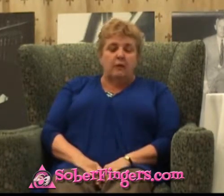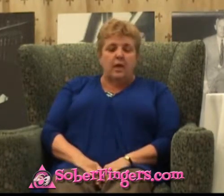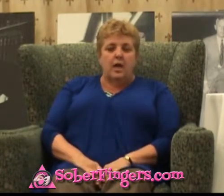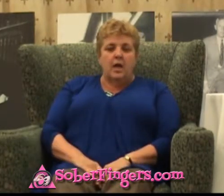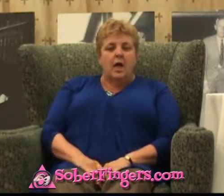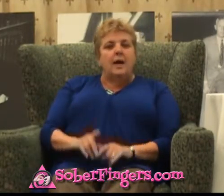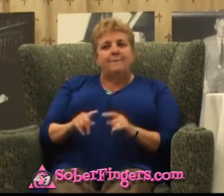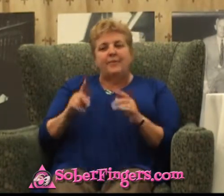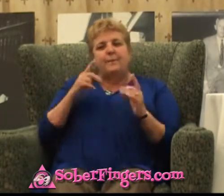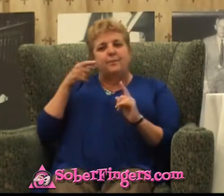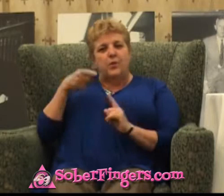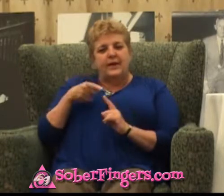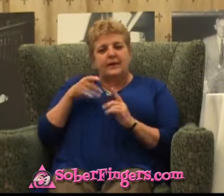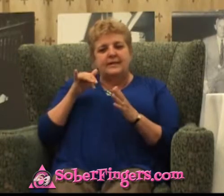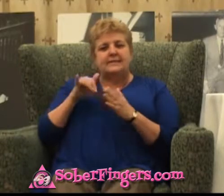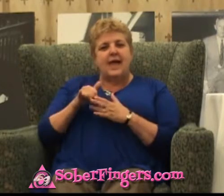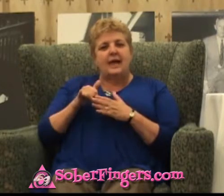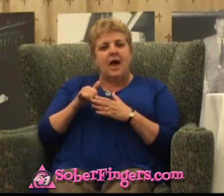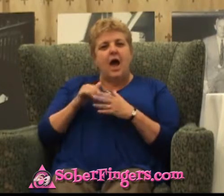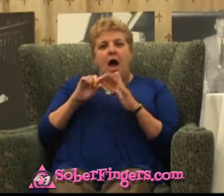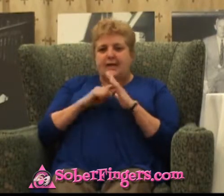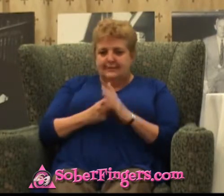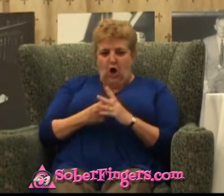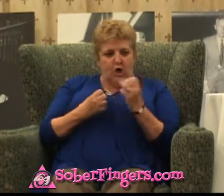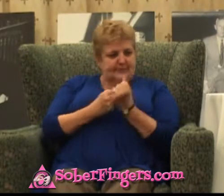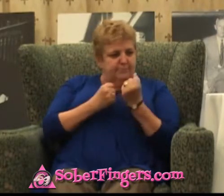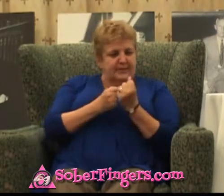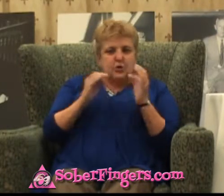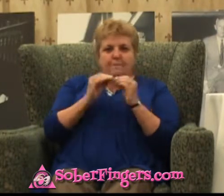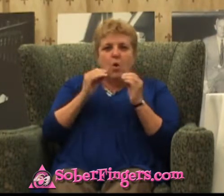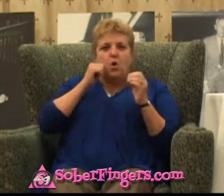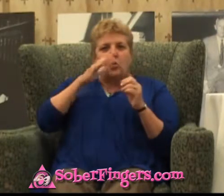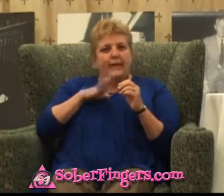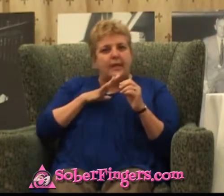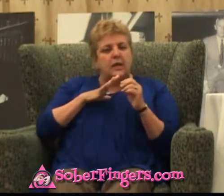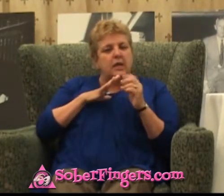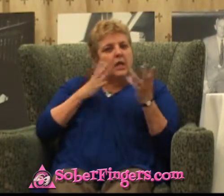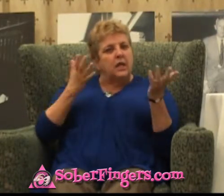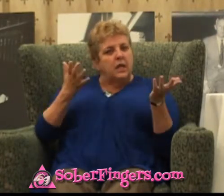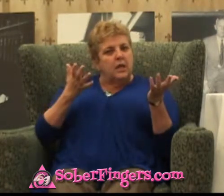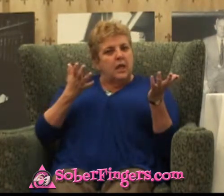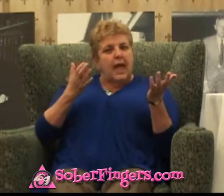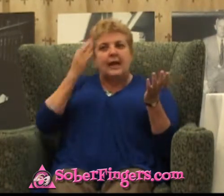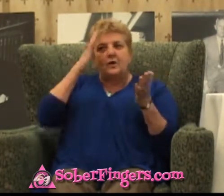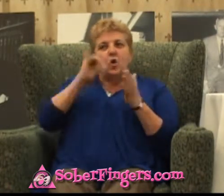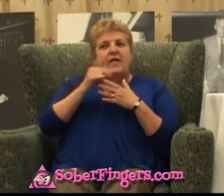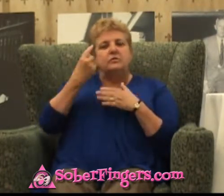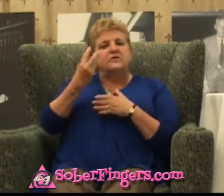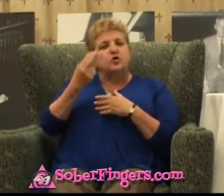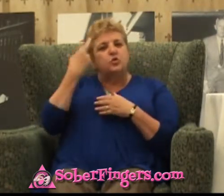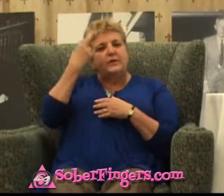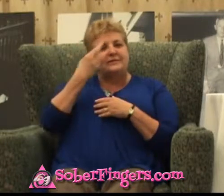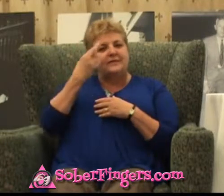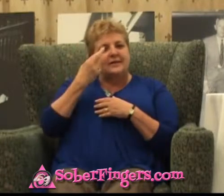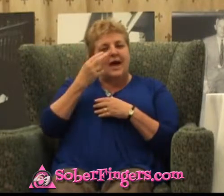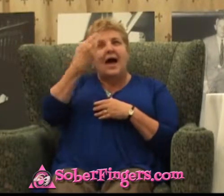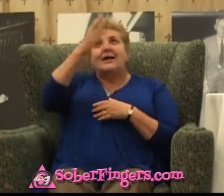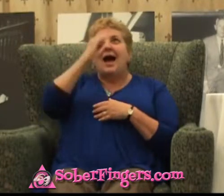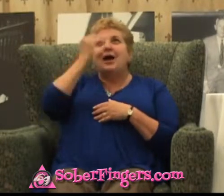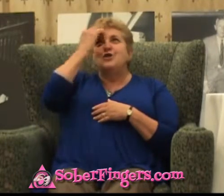I sponsored more women right then than I've ever sponsored in my whole life, and I know it was for two reasons. God knew what I needed and sent them to me to